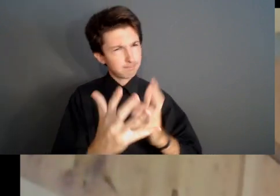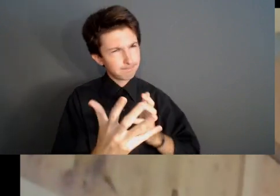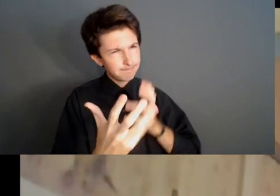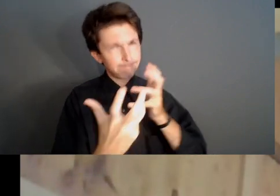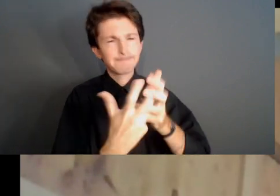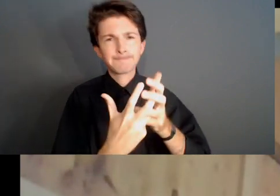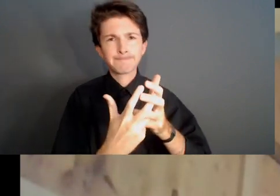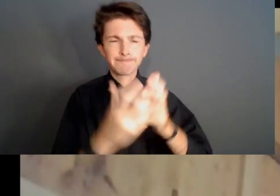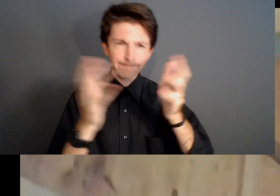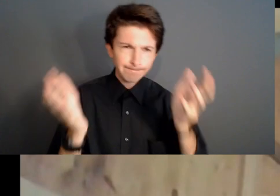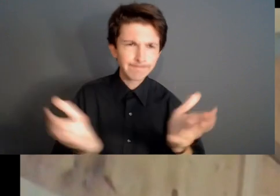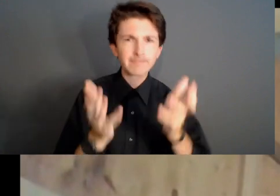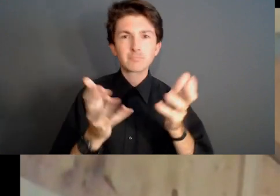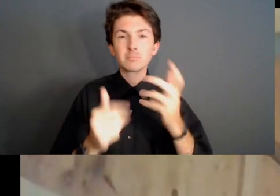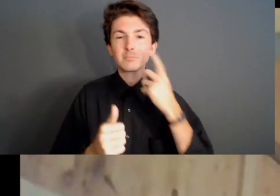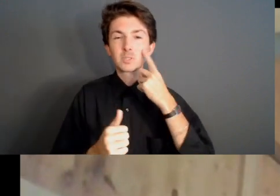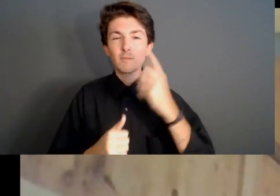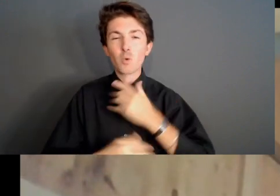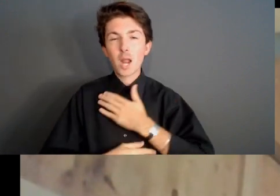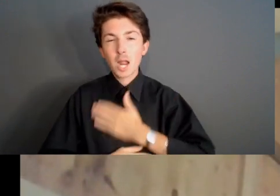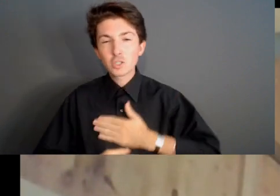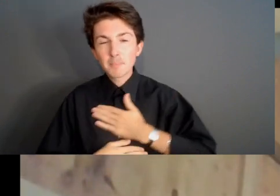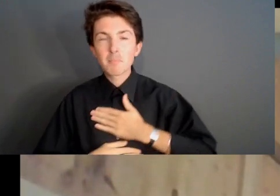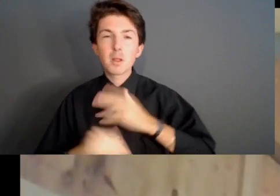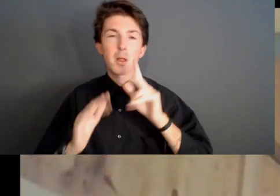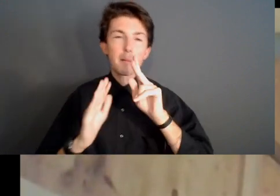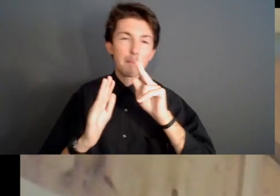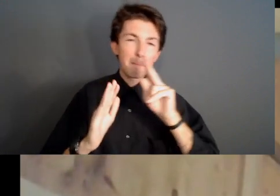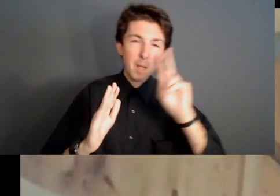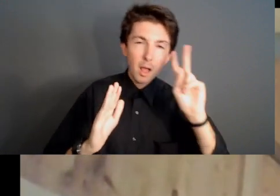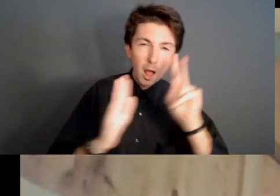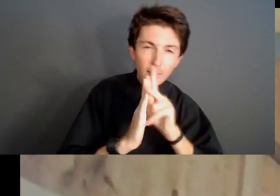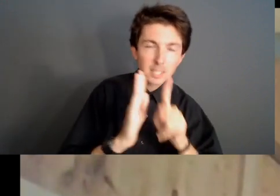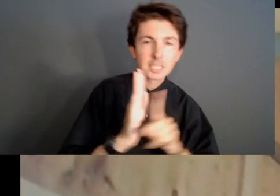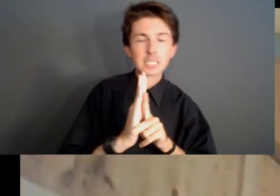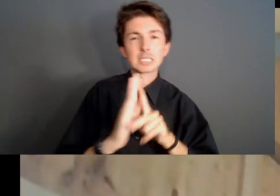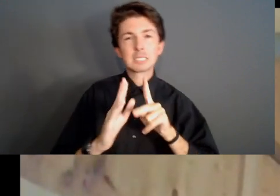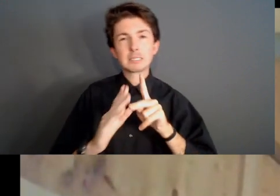community in policy, entertainment, or philanthropy.